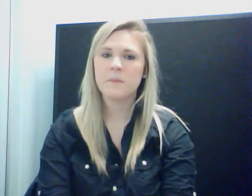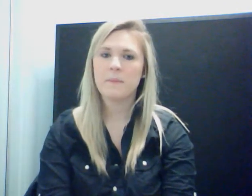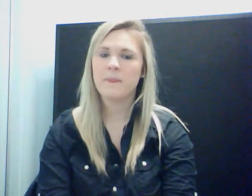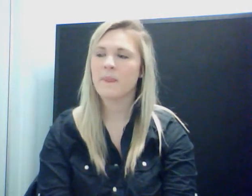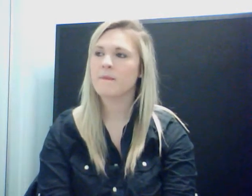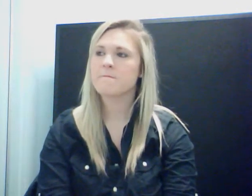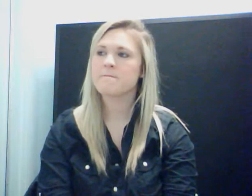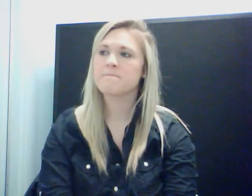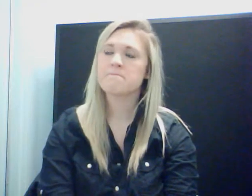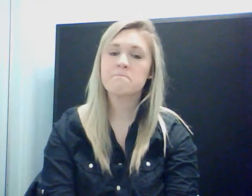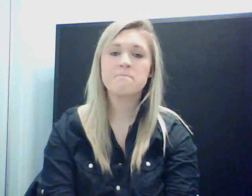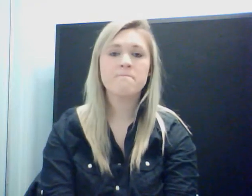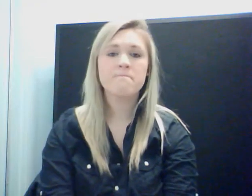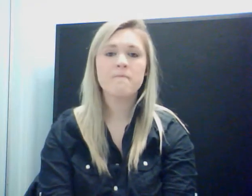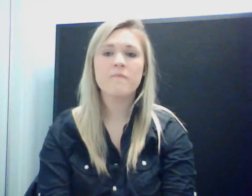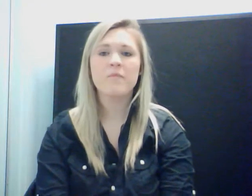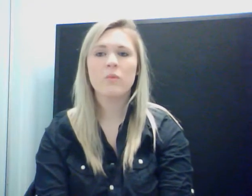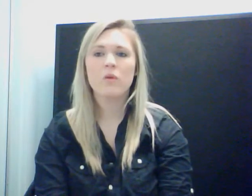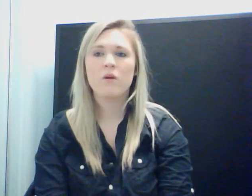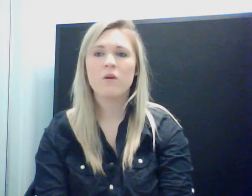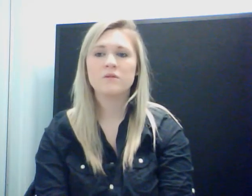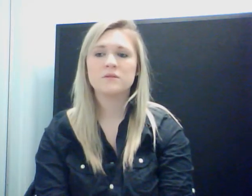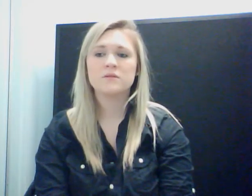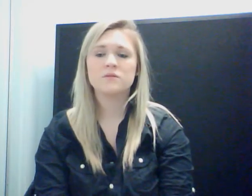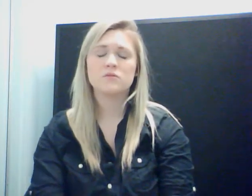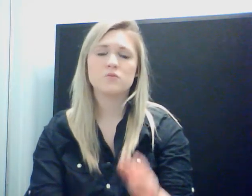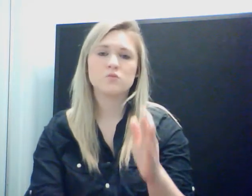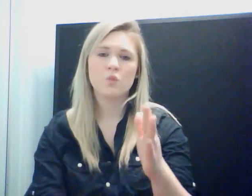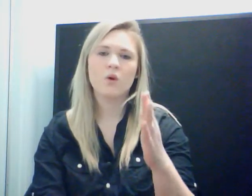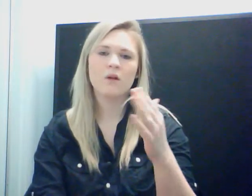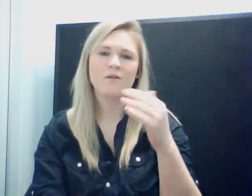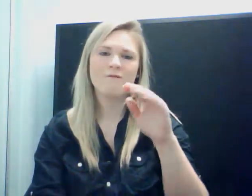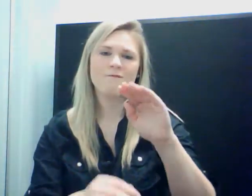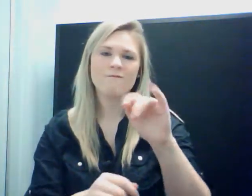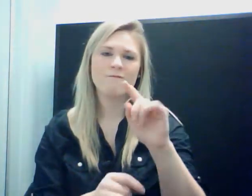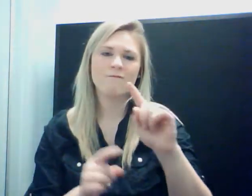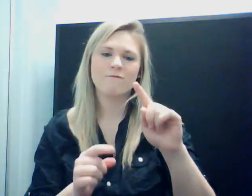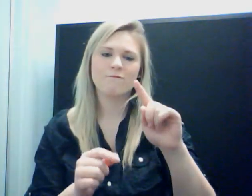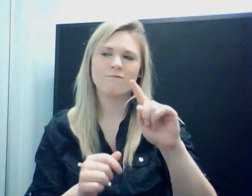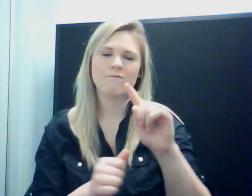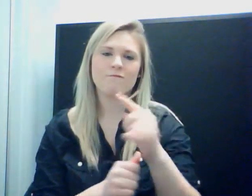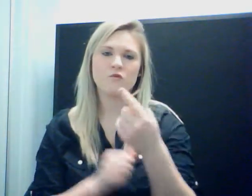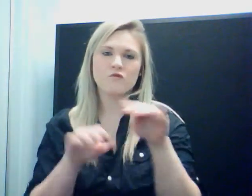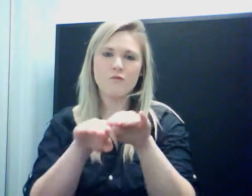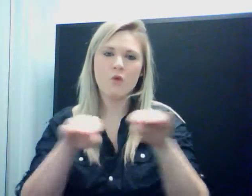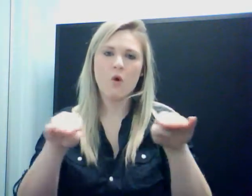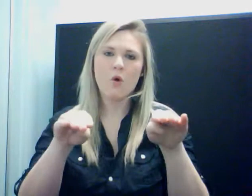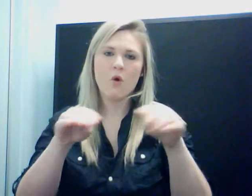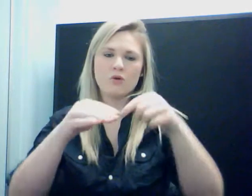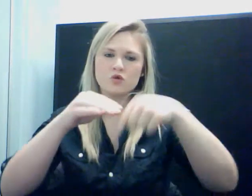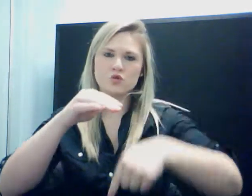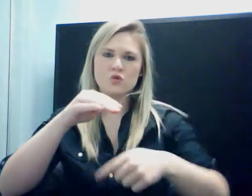Well, that way you would run that just from the first floor down. I mean, that can be done.